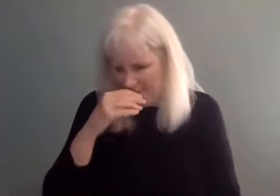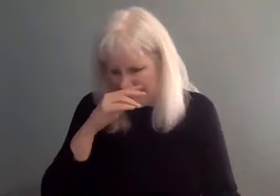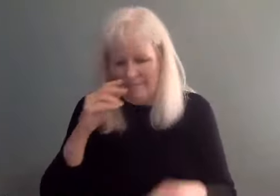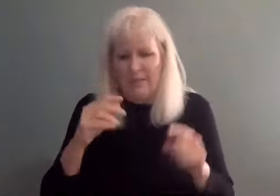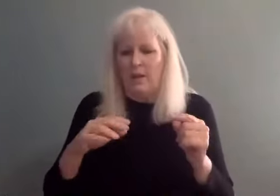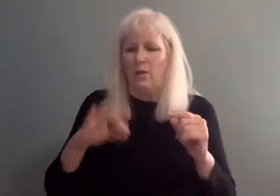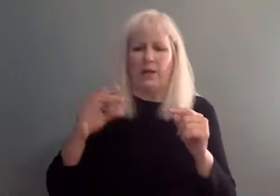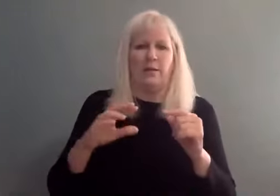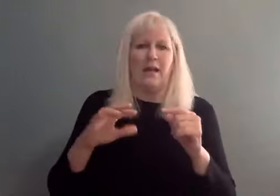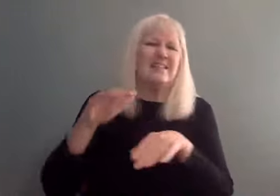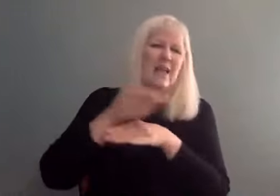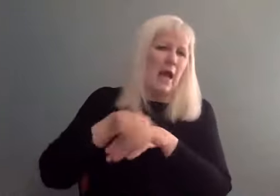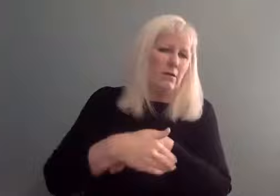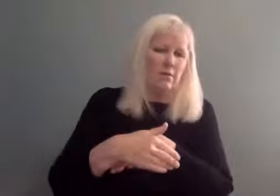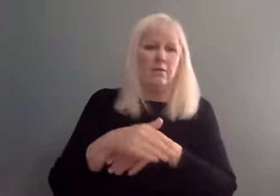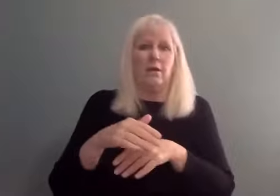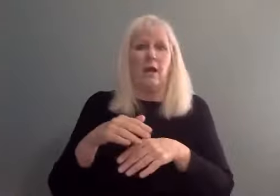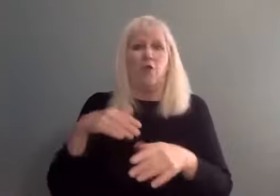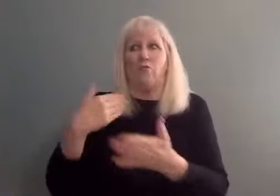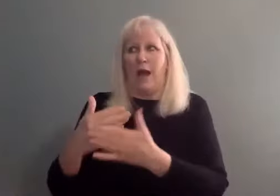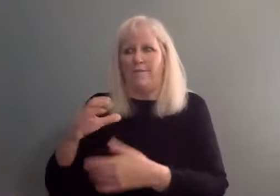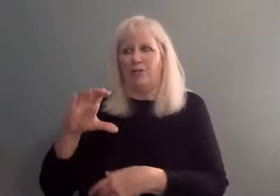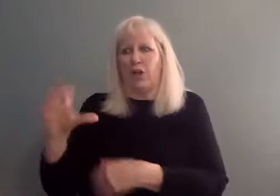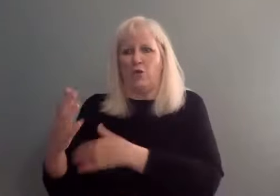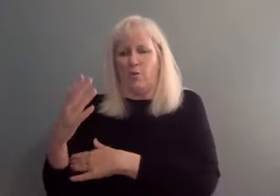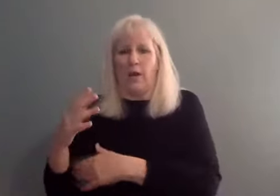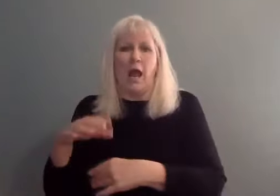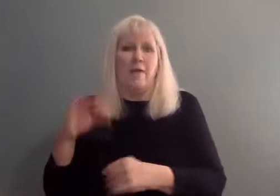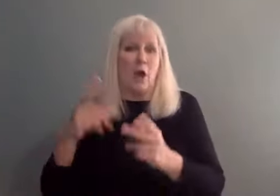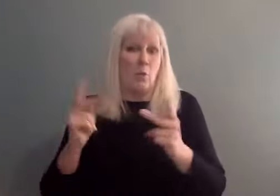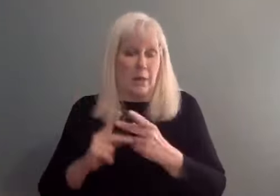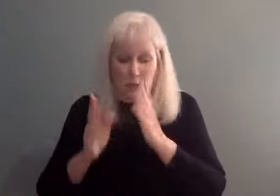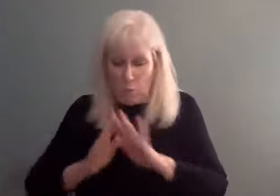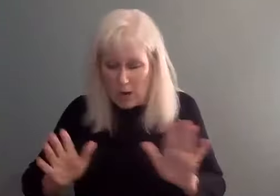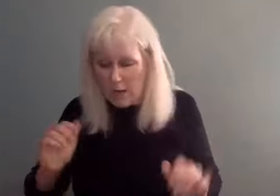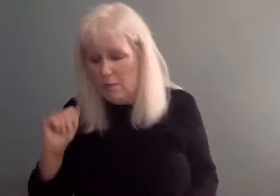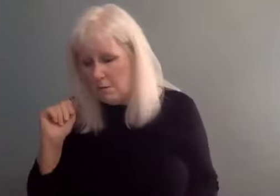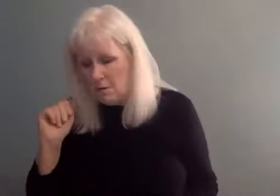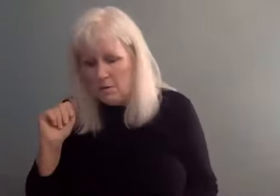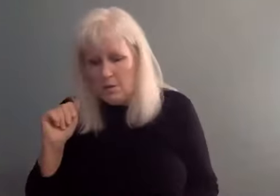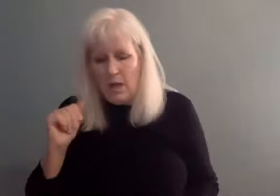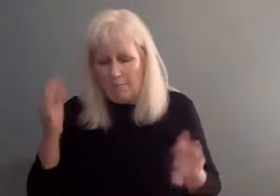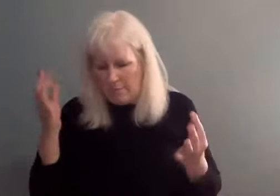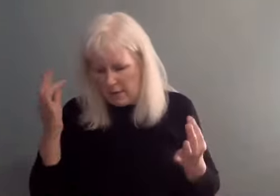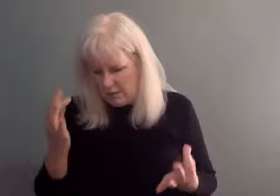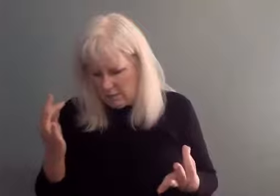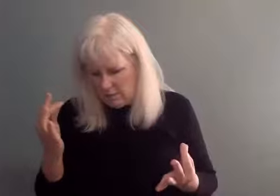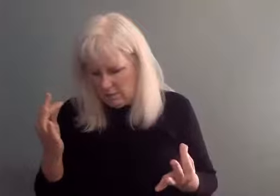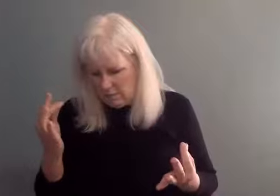night flight, and sitting in Chicago that morning, I found a little place that was quiet, and I did some meditation because I needed